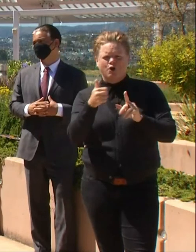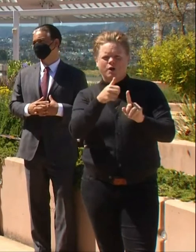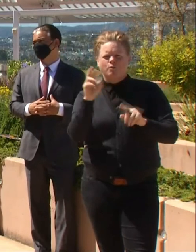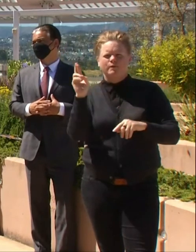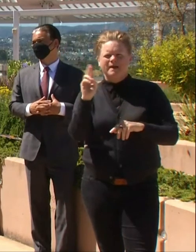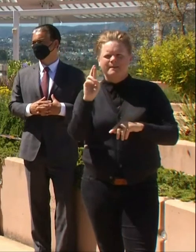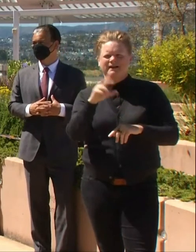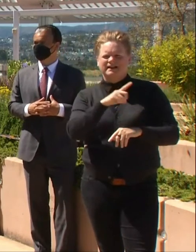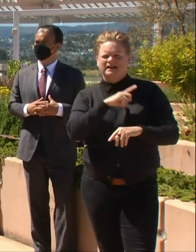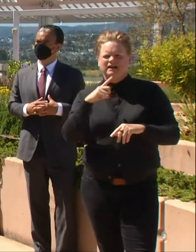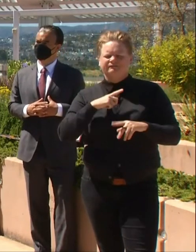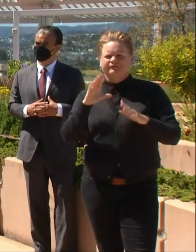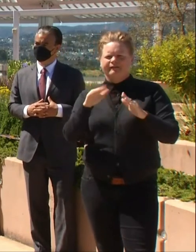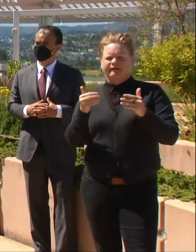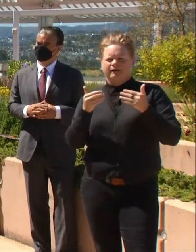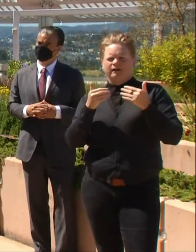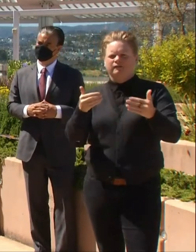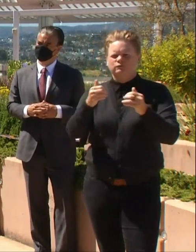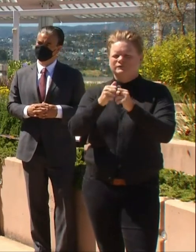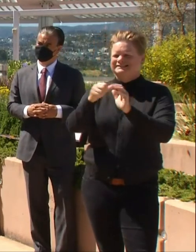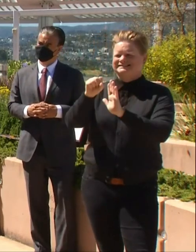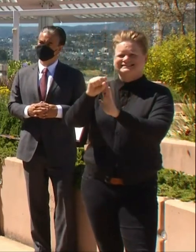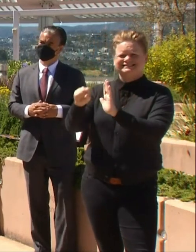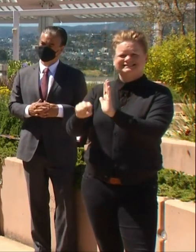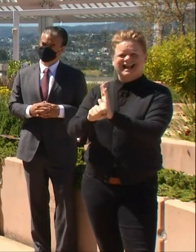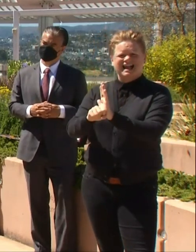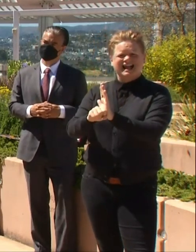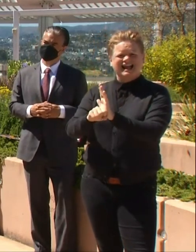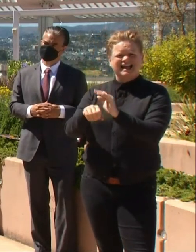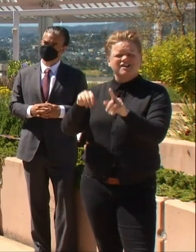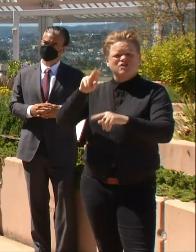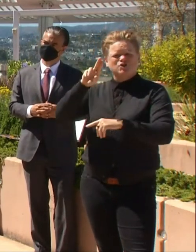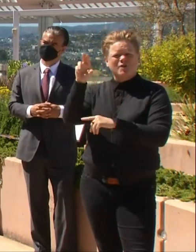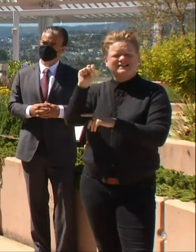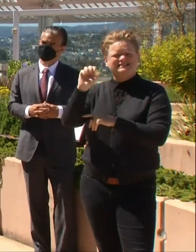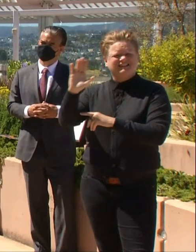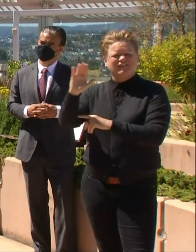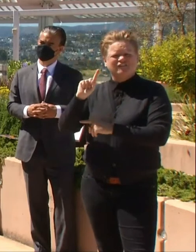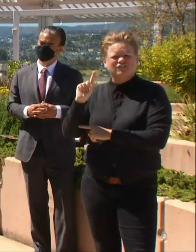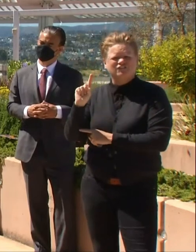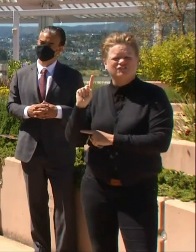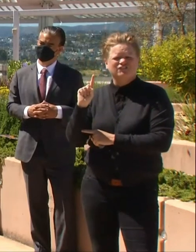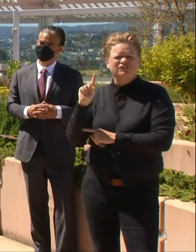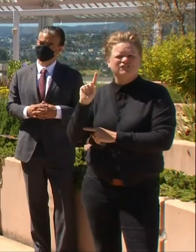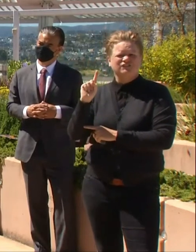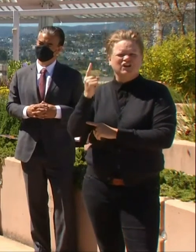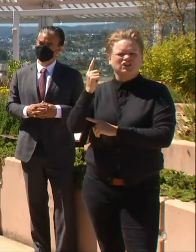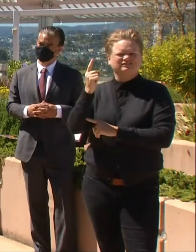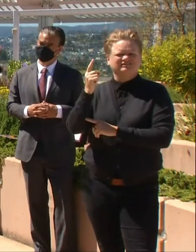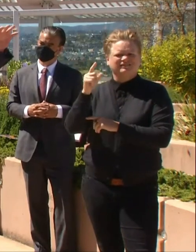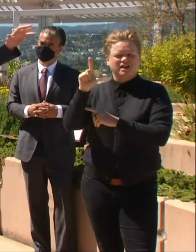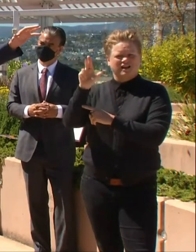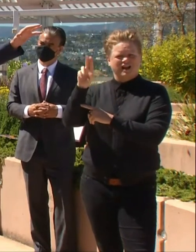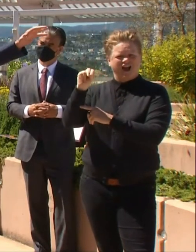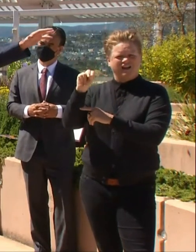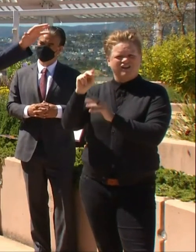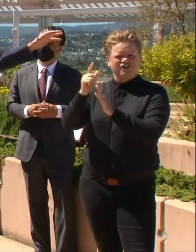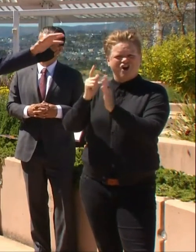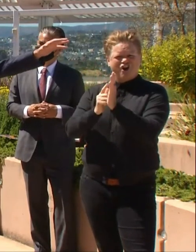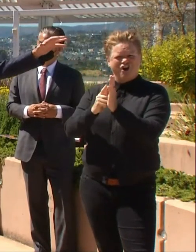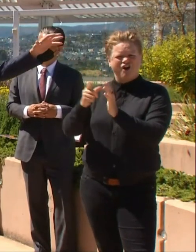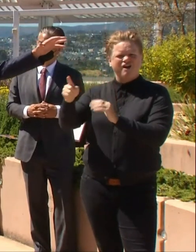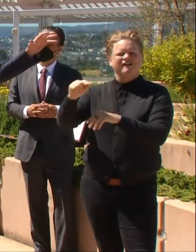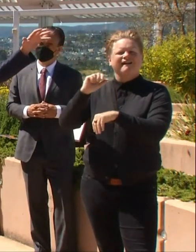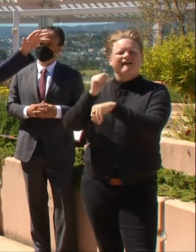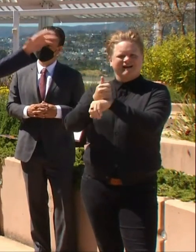forward with the state and one of the nation's first gun safety laws, signed by then Ronald Reagan. So when all these guys are